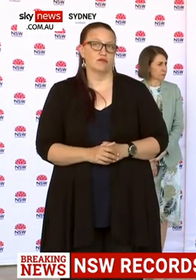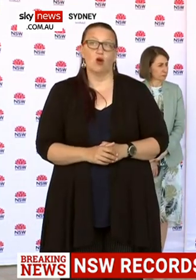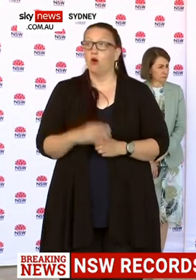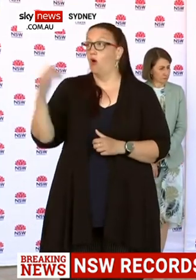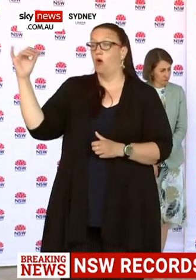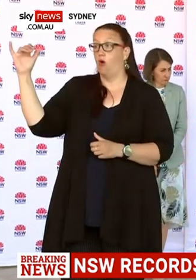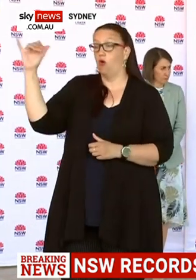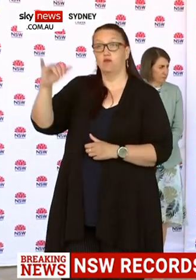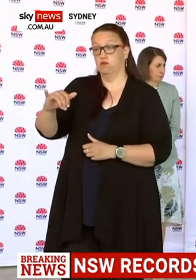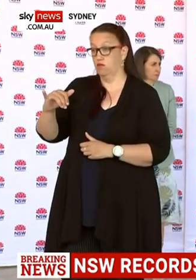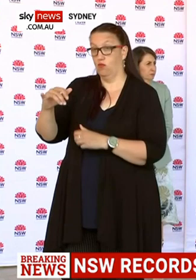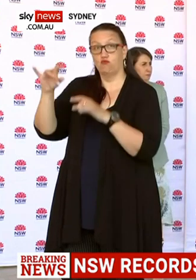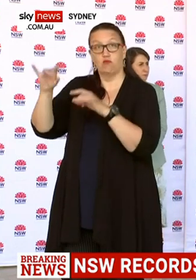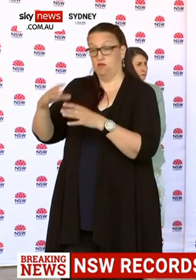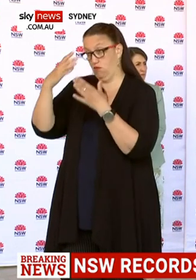overseas, bringing the total to